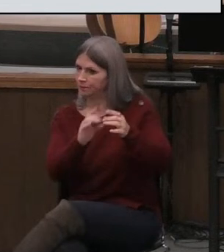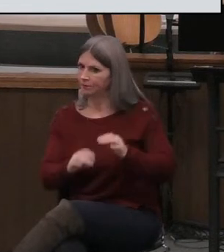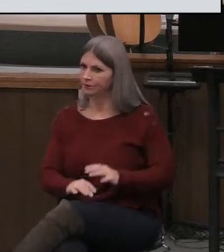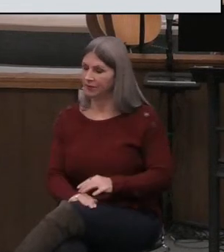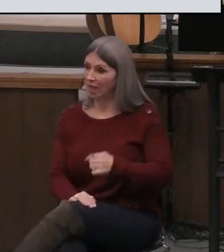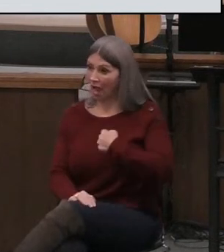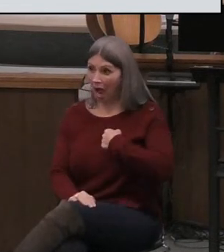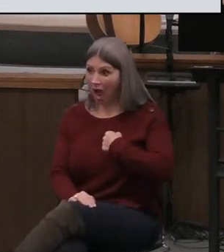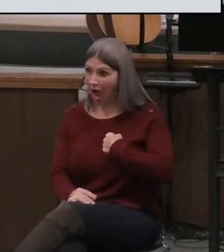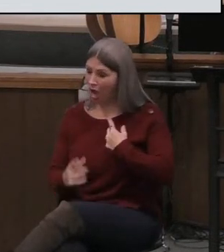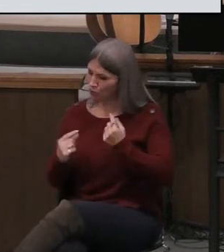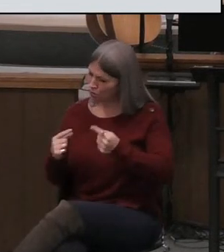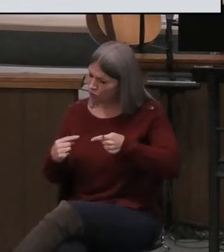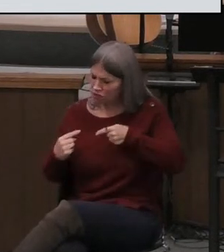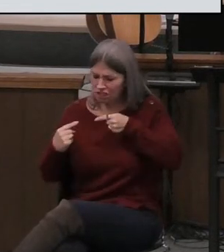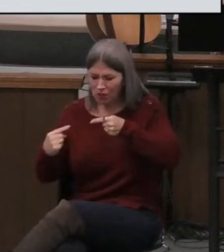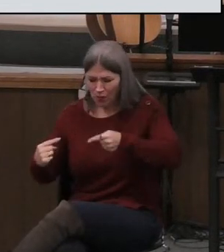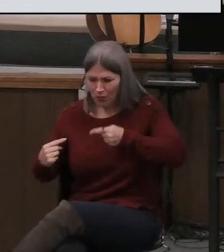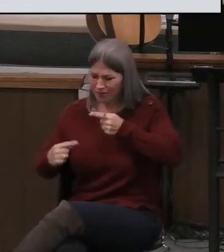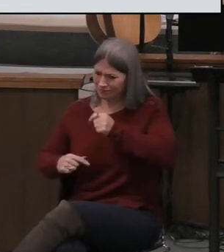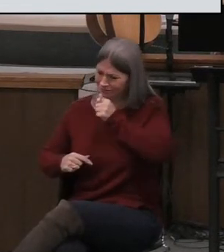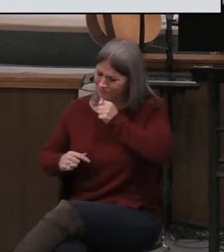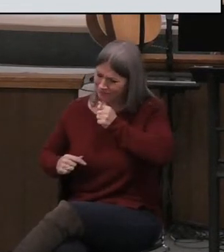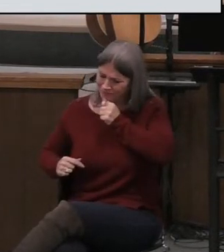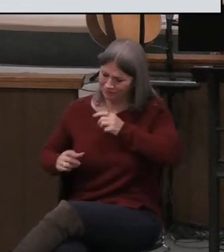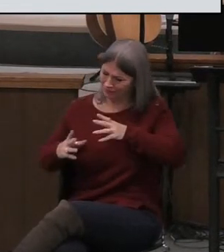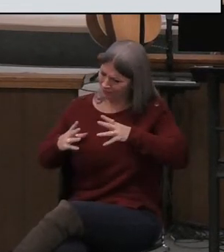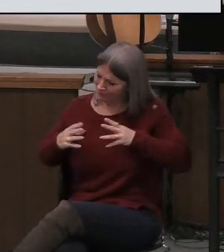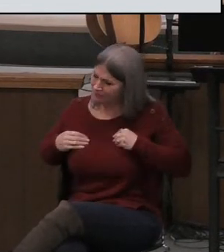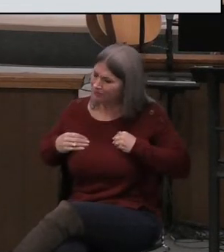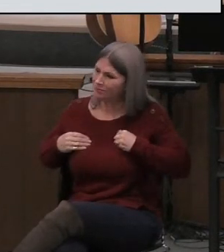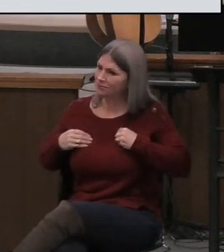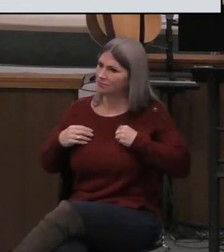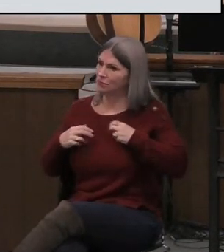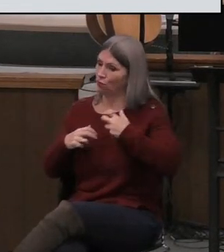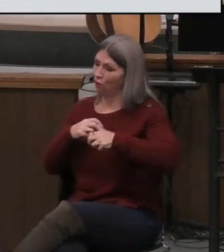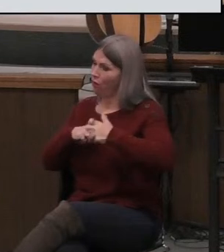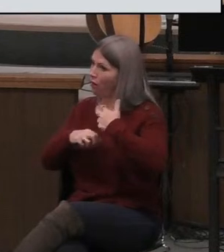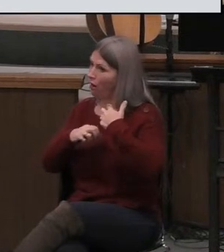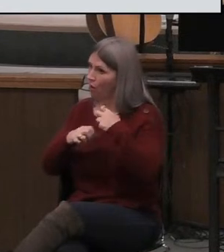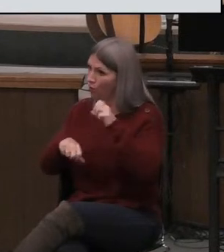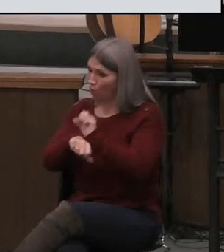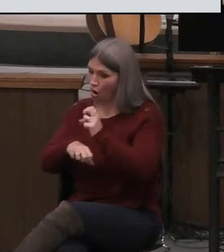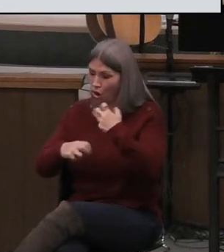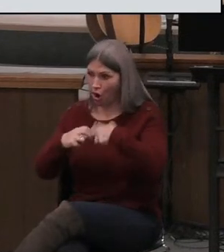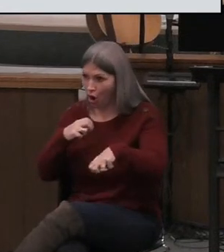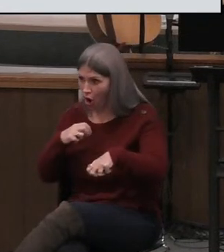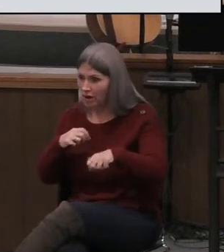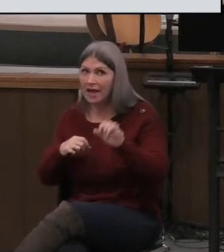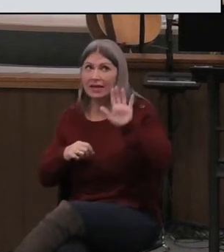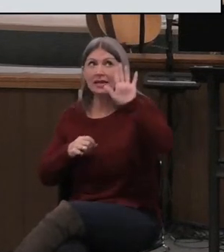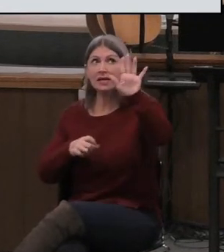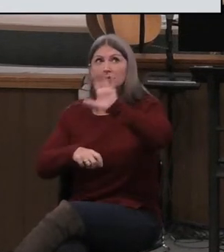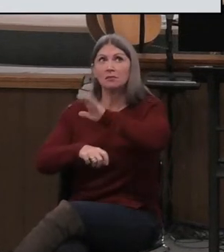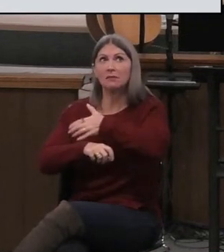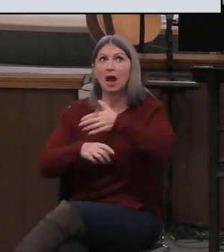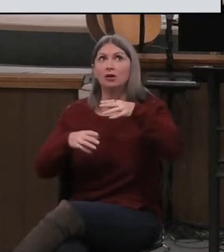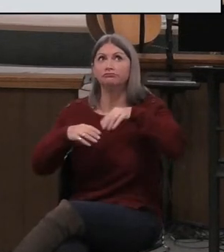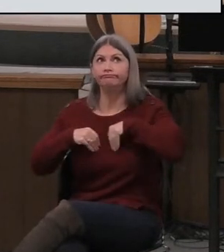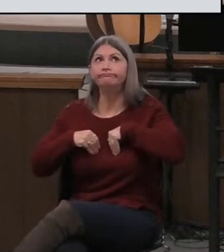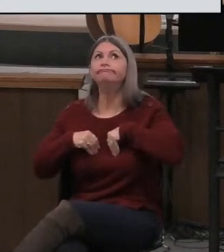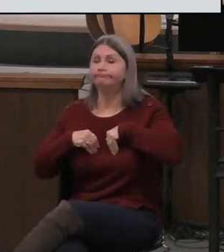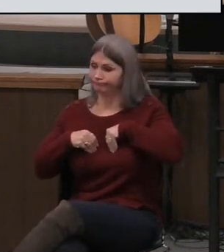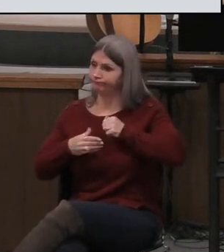toil, struggling with all his energy that he powerfully works within me."